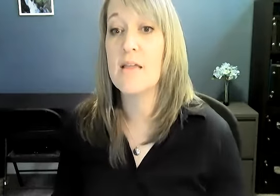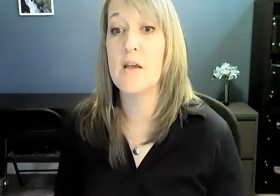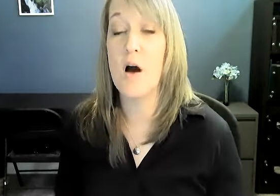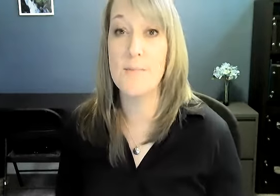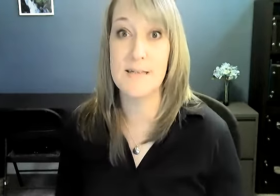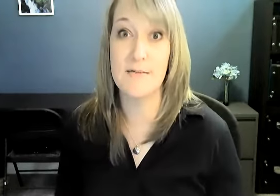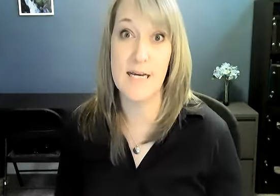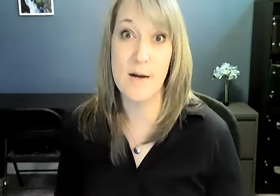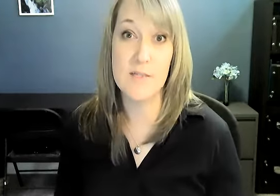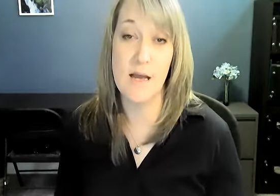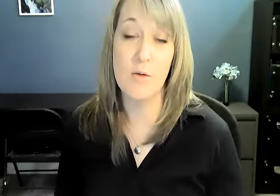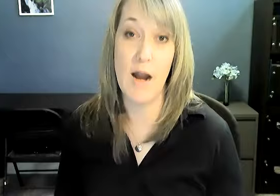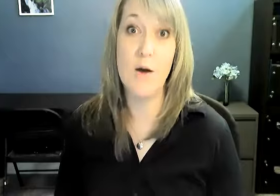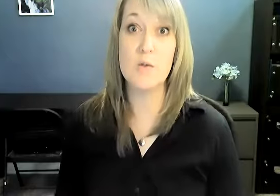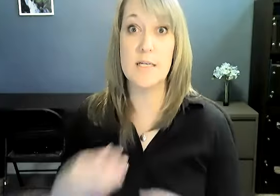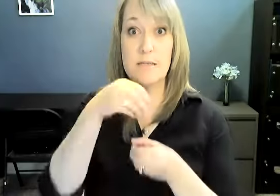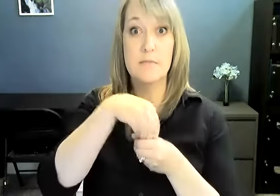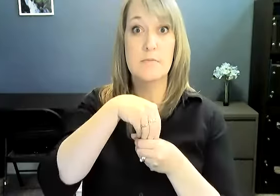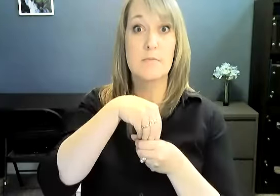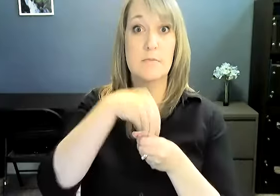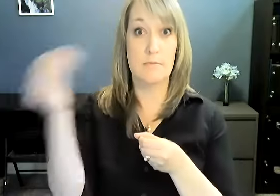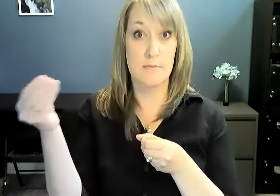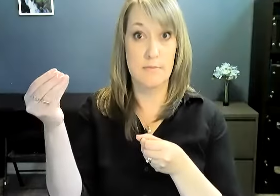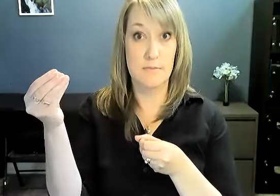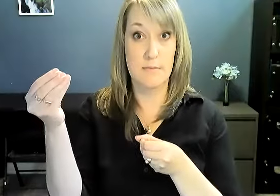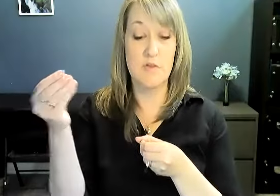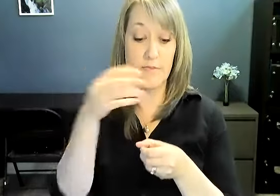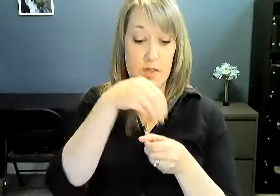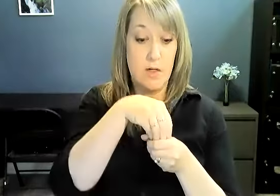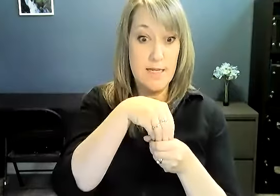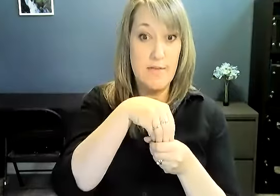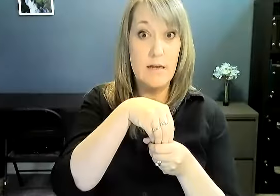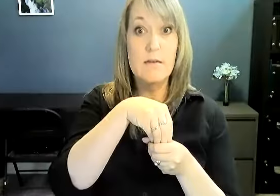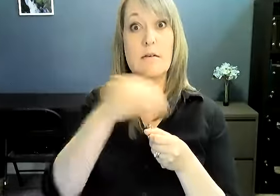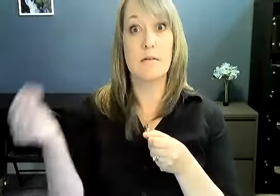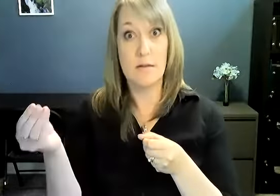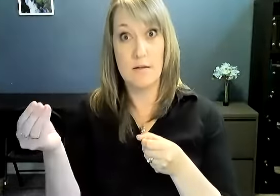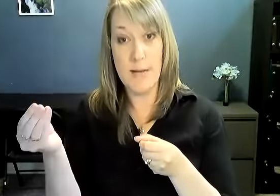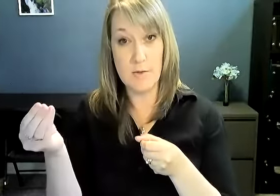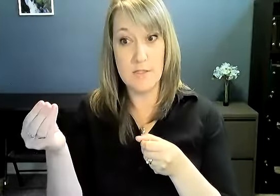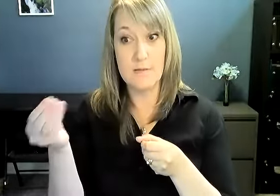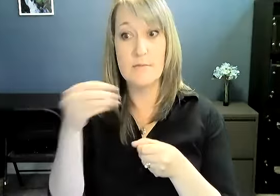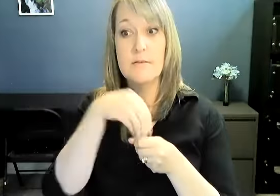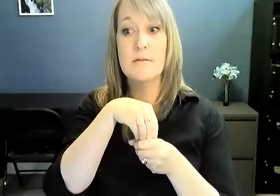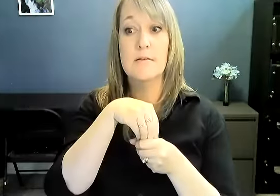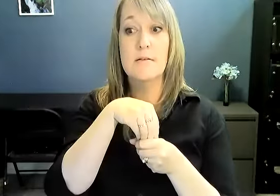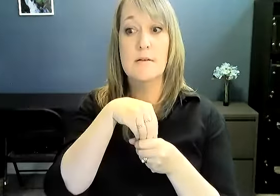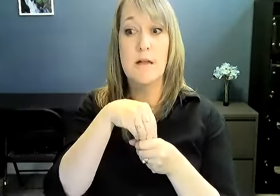The opposite of that, outside or out, is, so you have to start in and then come out.